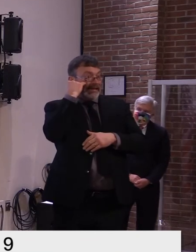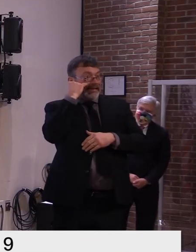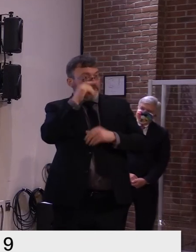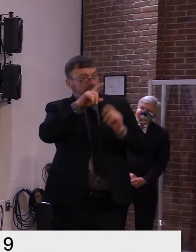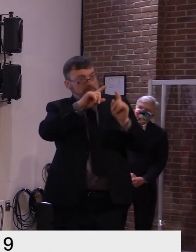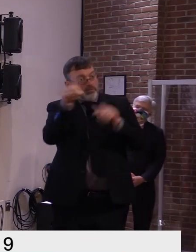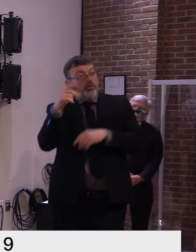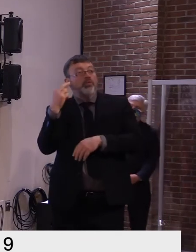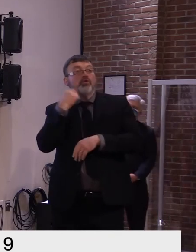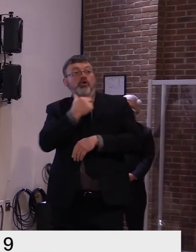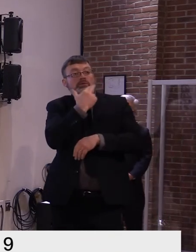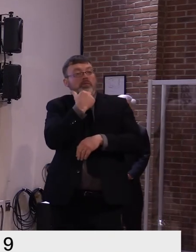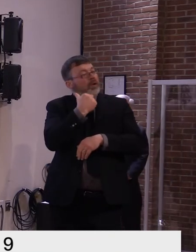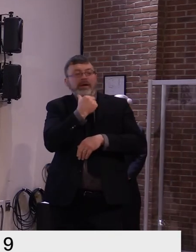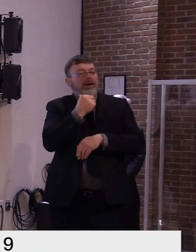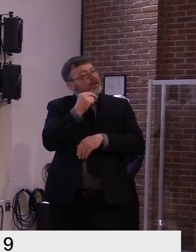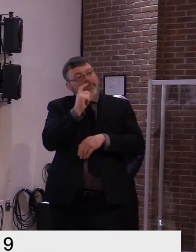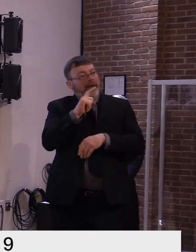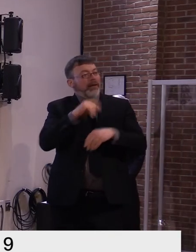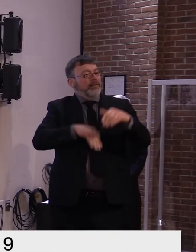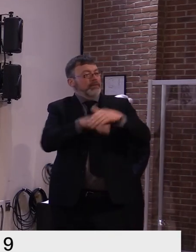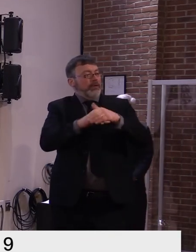how much of capacity could be